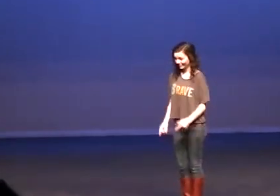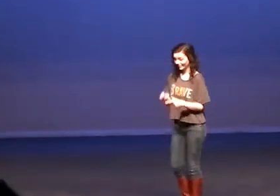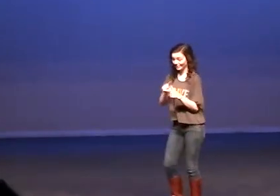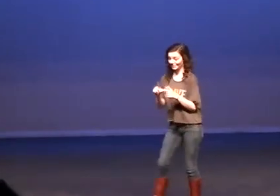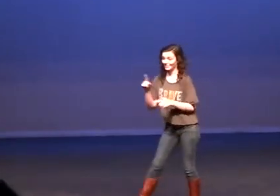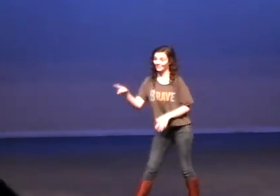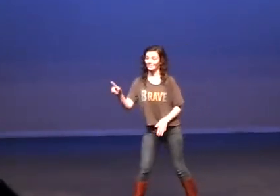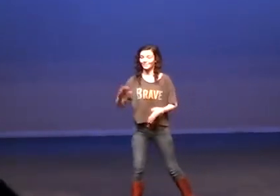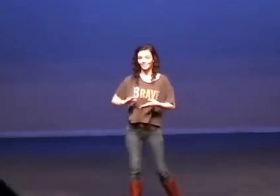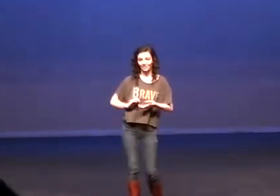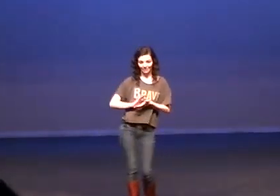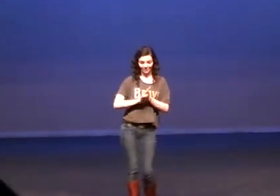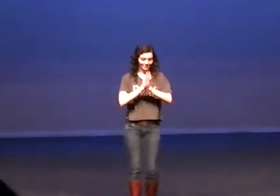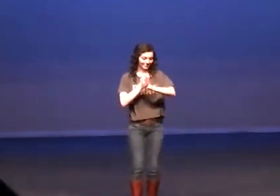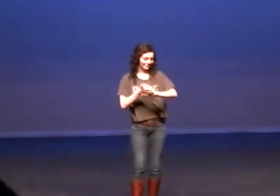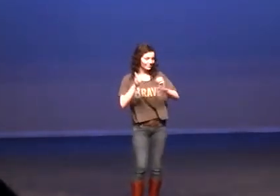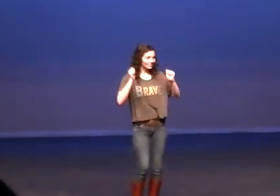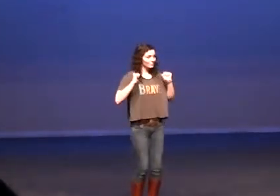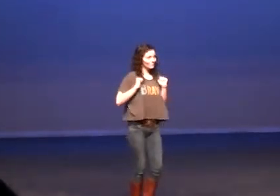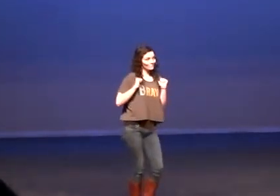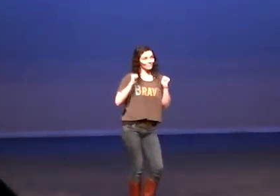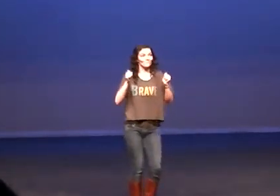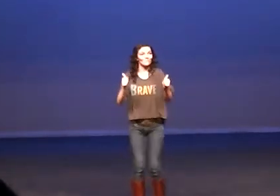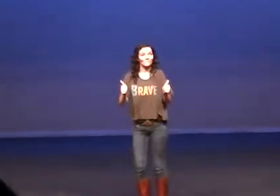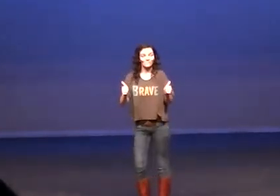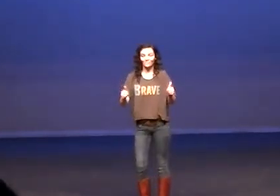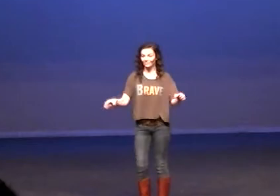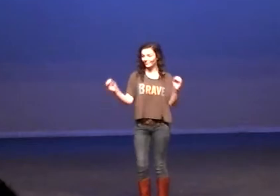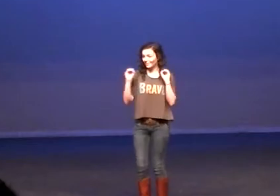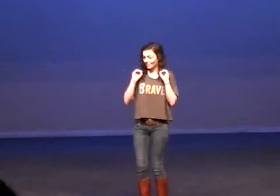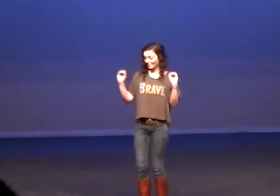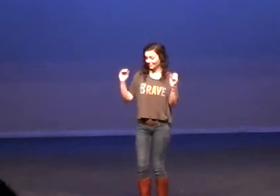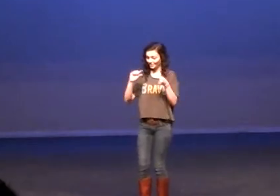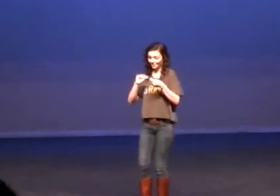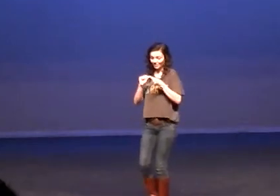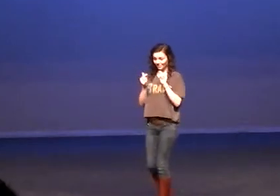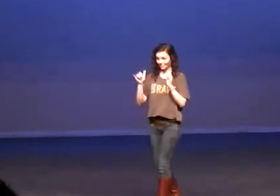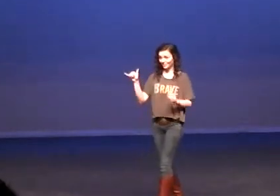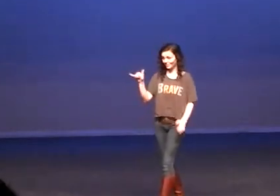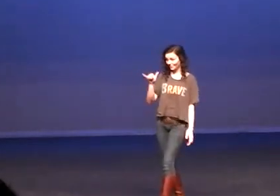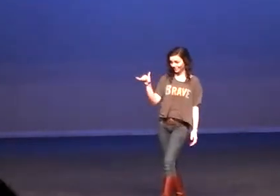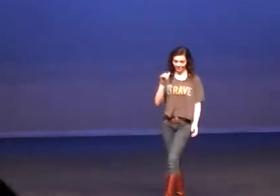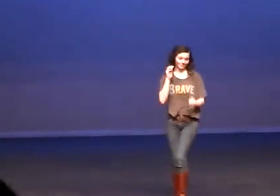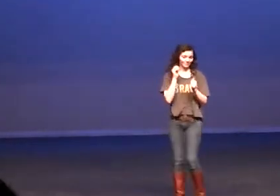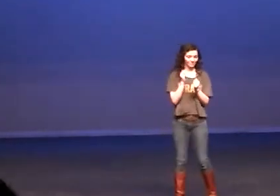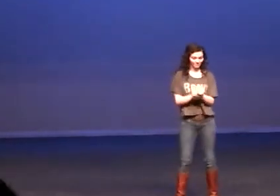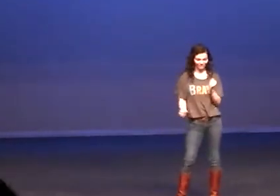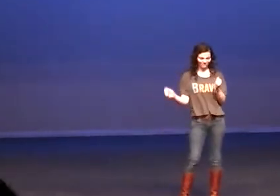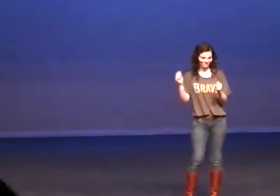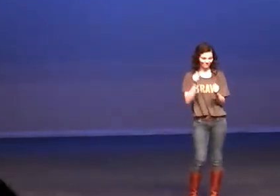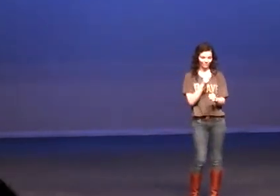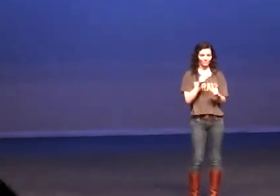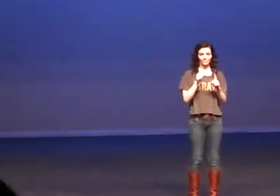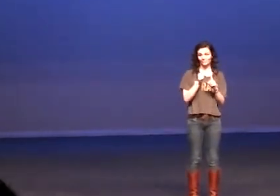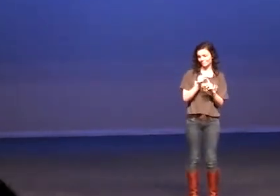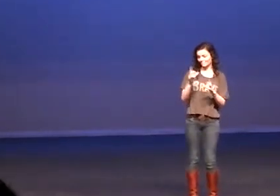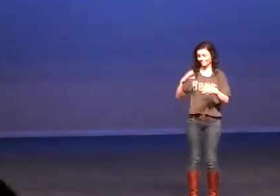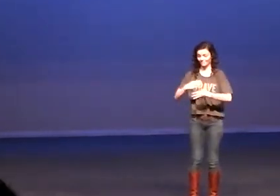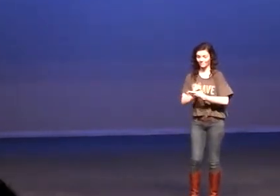Or you can start speaking up Nothing's gonna hurt you the way the words do when they suddenly